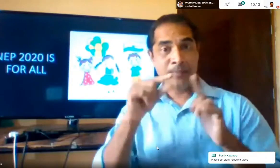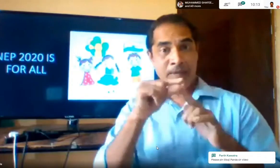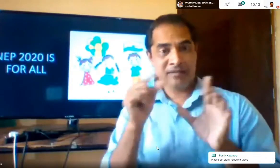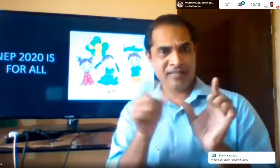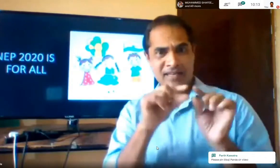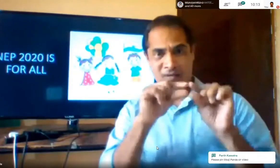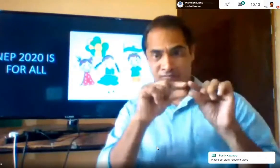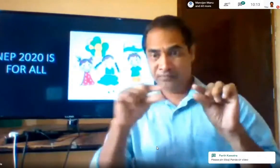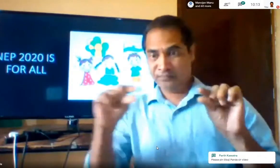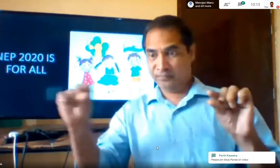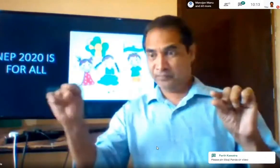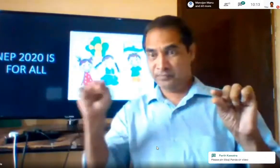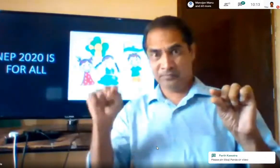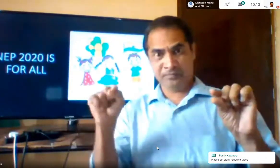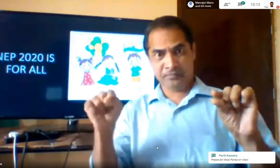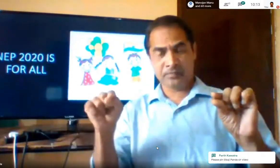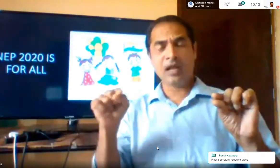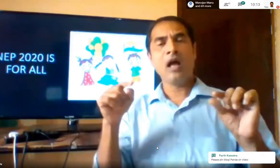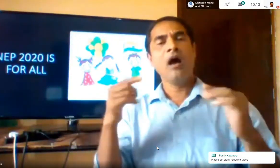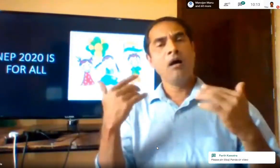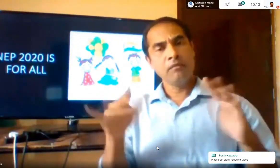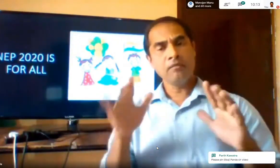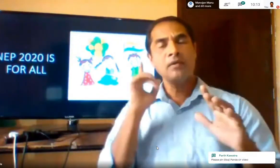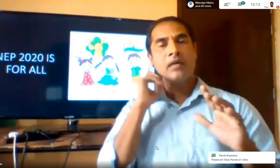You have to understand the National Education Policy.